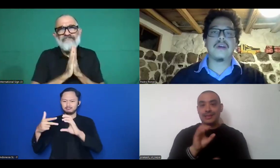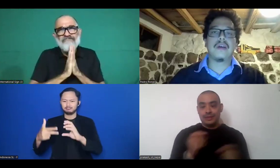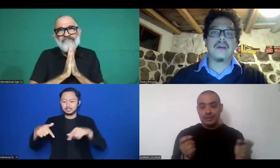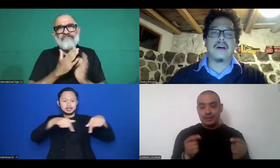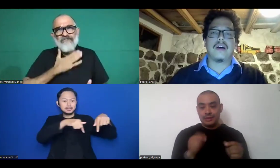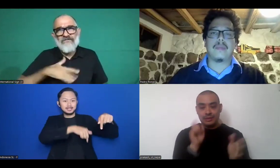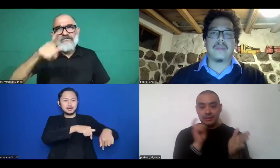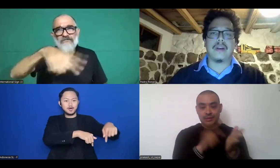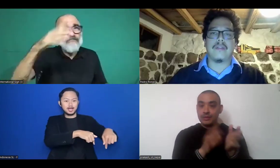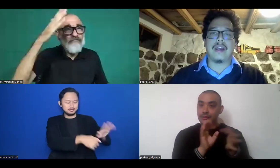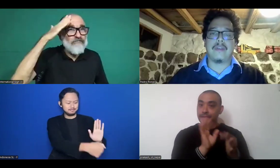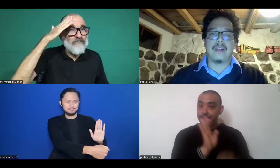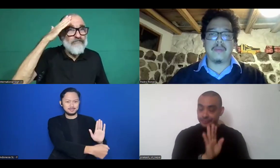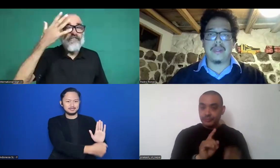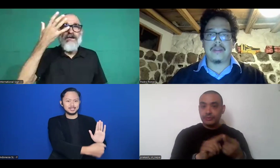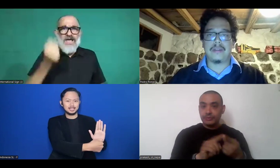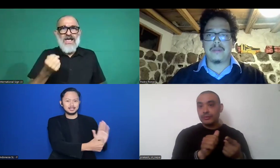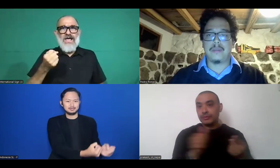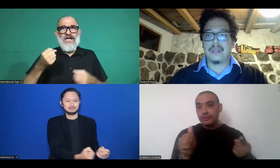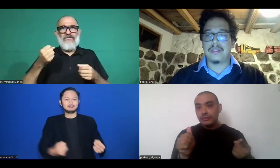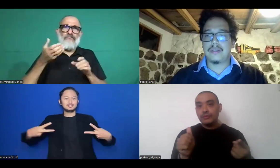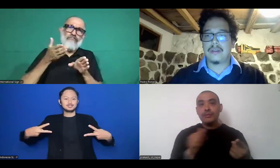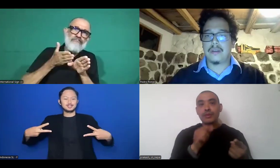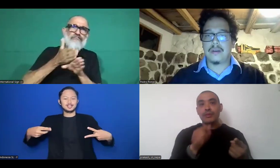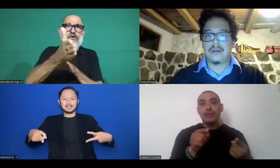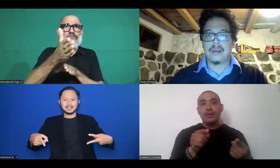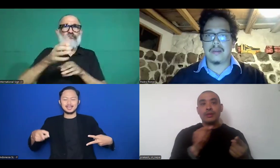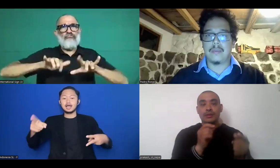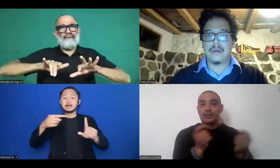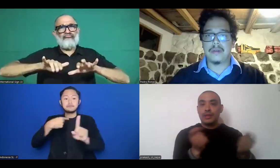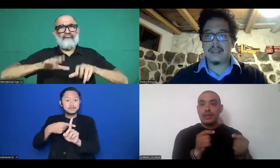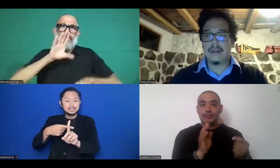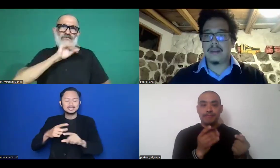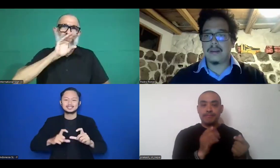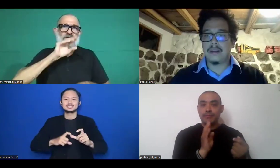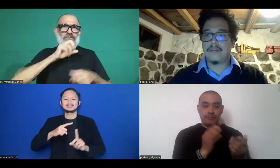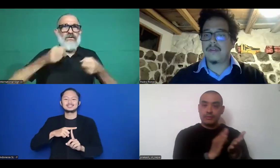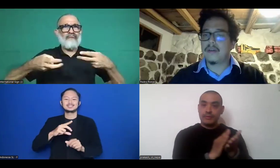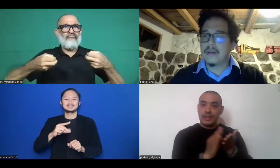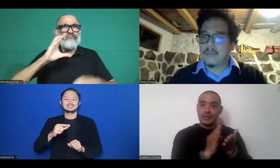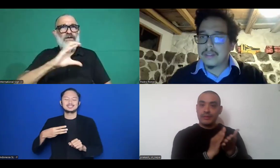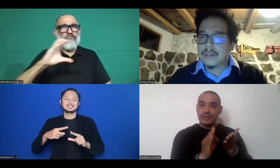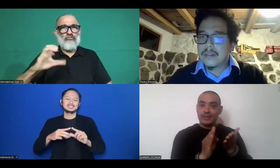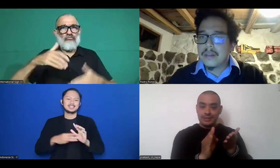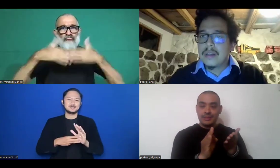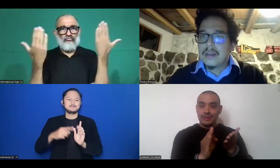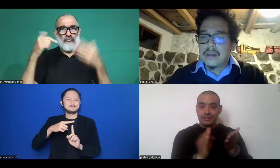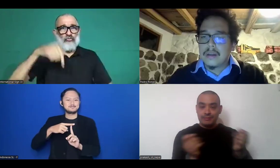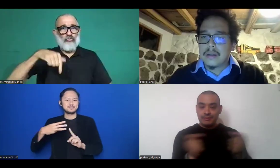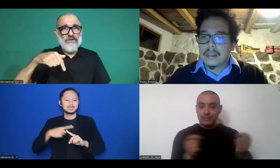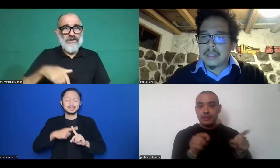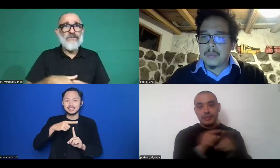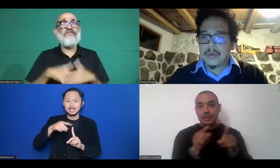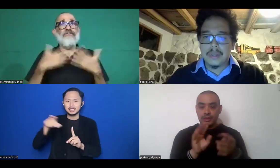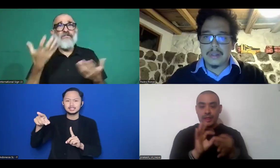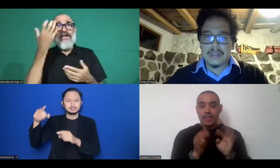also they are available via the stream text browser link. If please